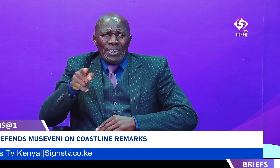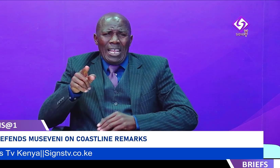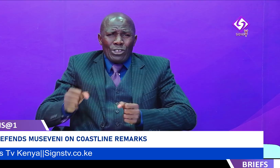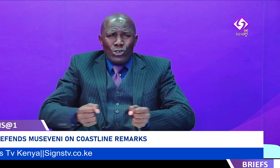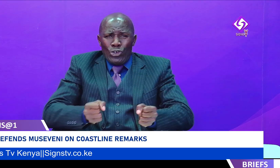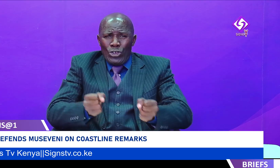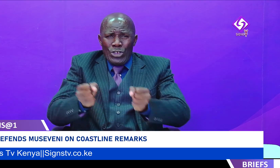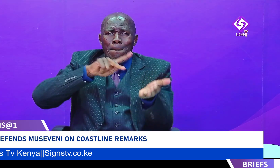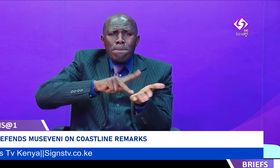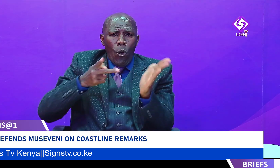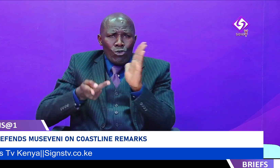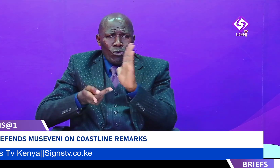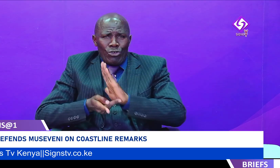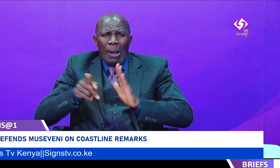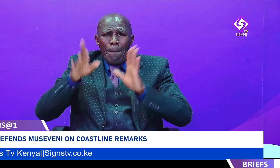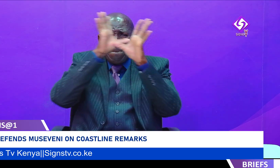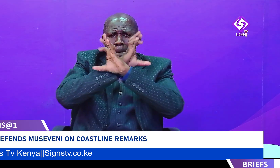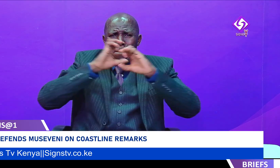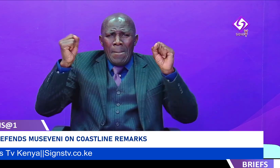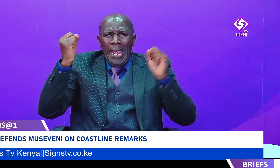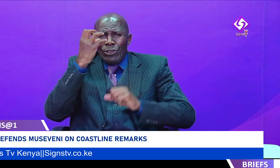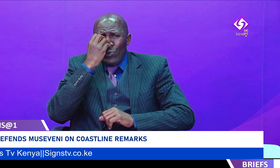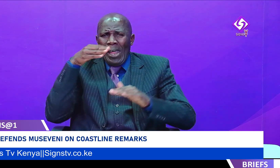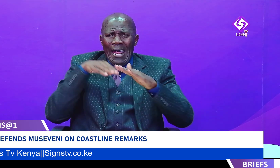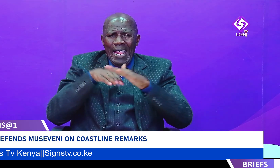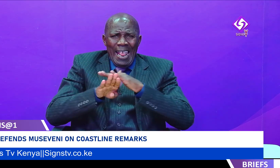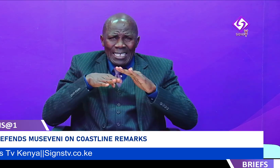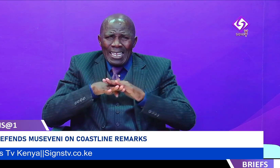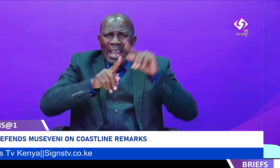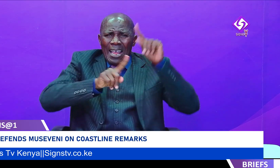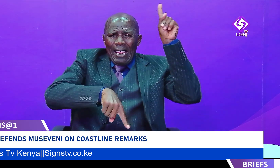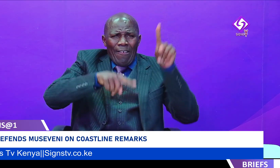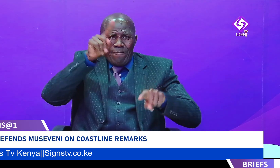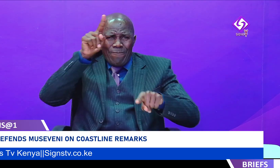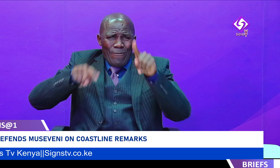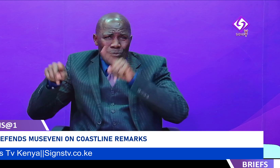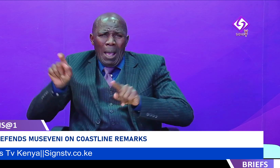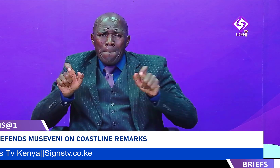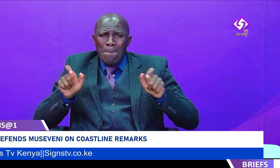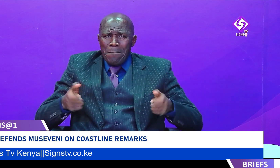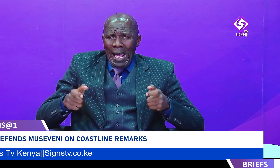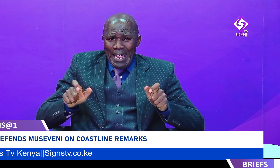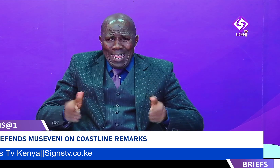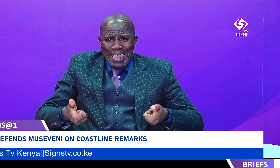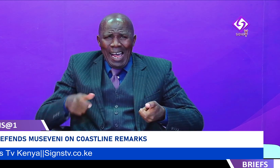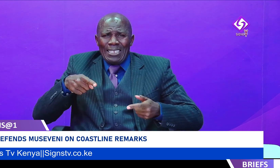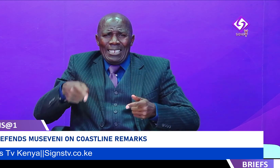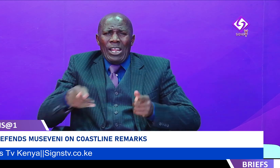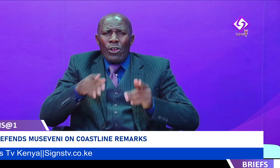Ruto accused section of the media of fanning propaganda and distorting President